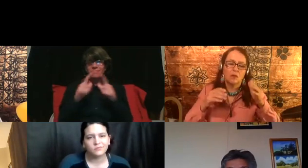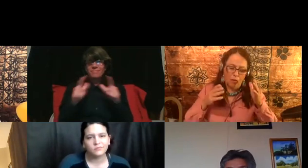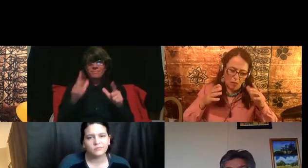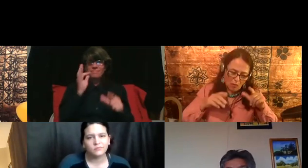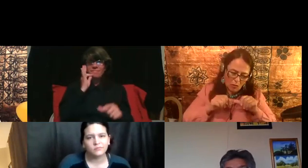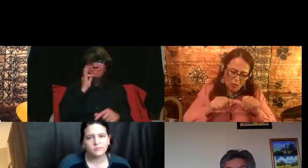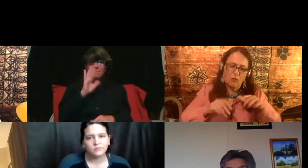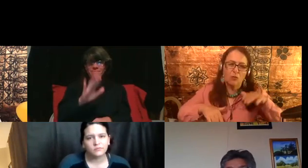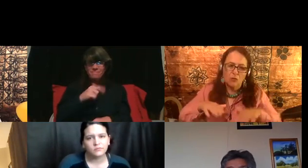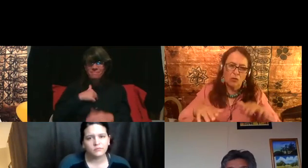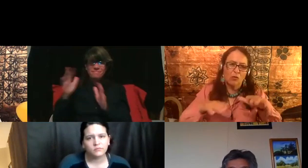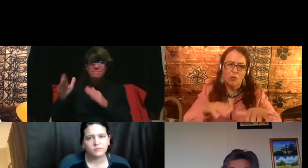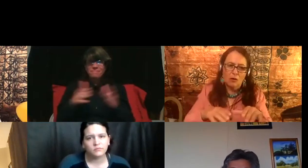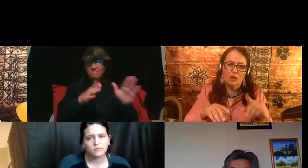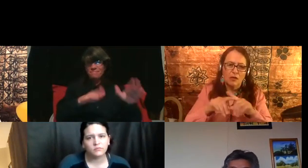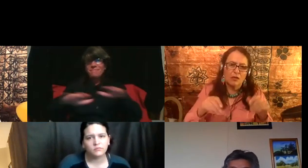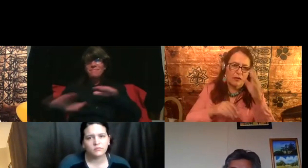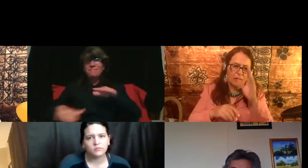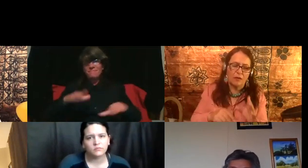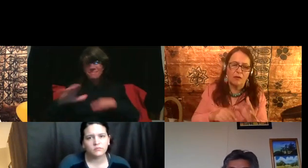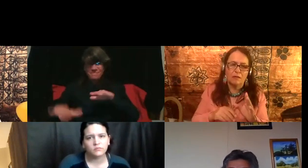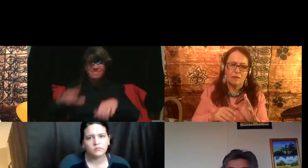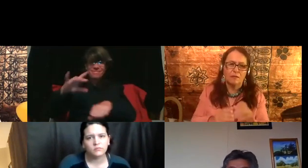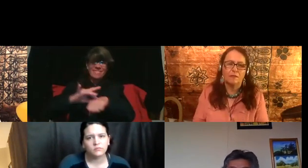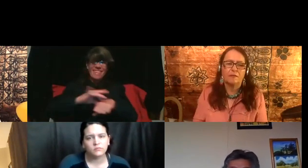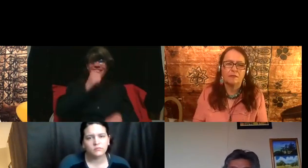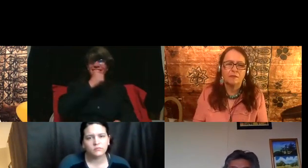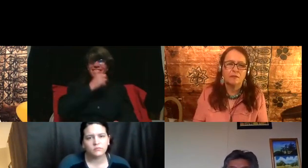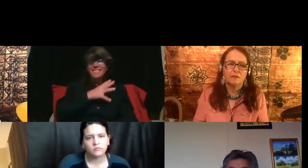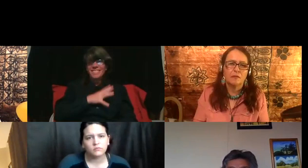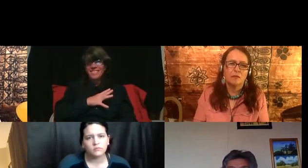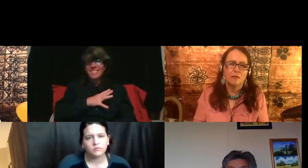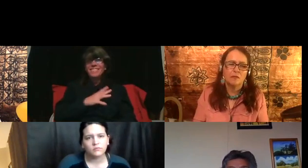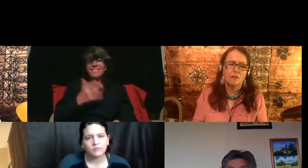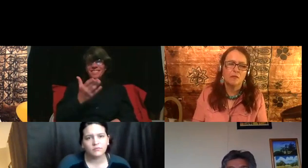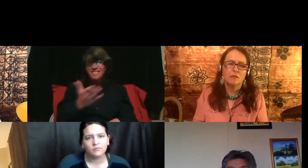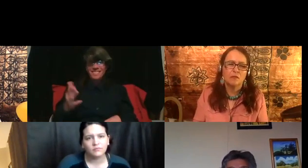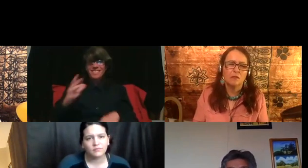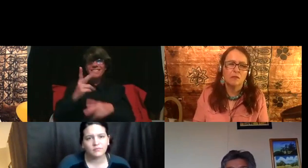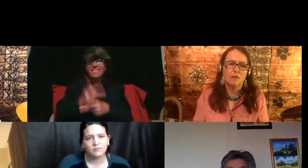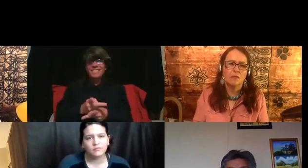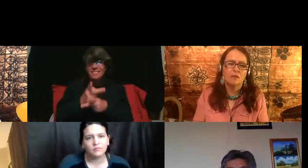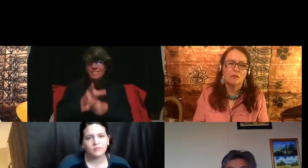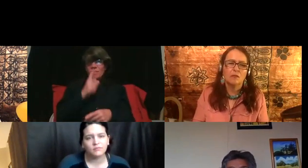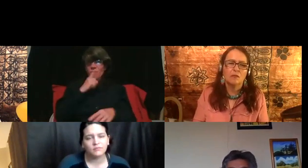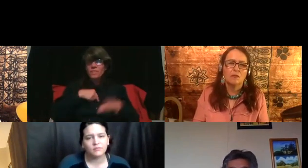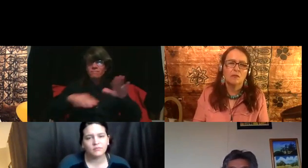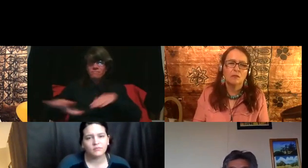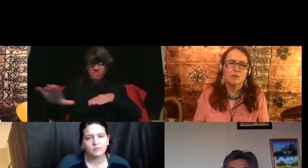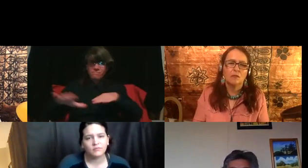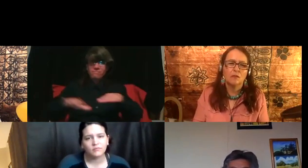na shanga ga sa na ga ya ga pike hojo na ko ako na